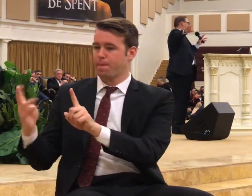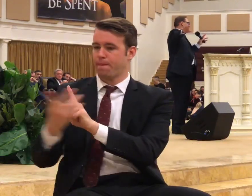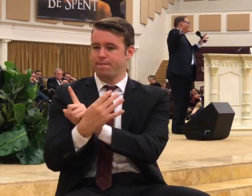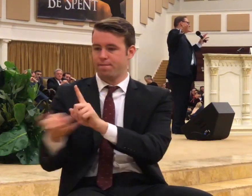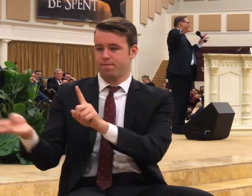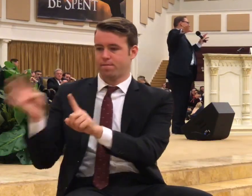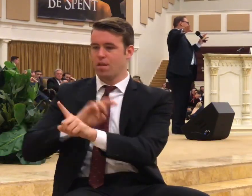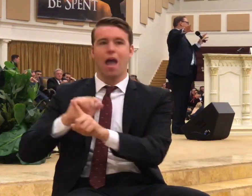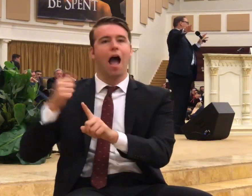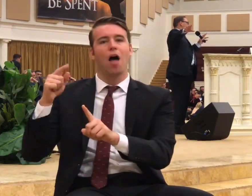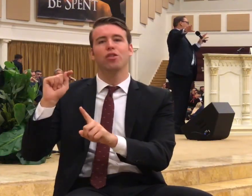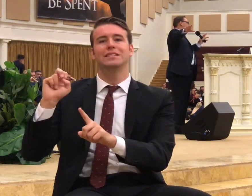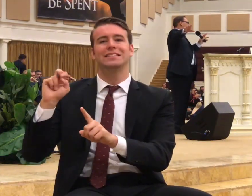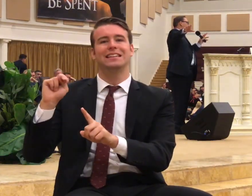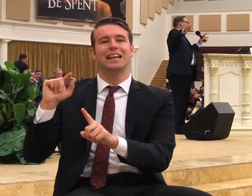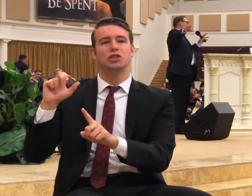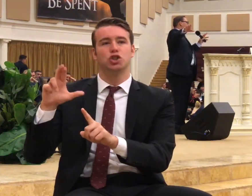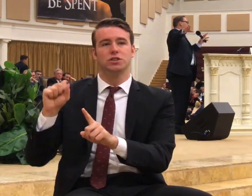teenagers,